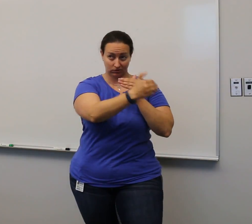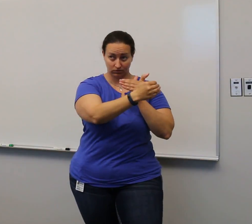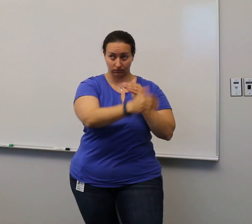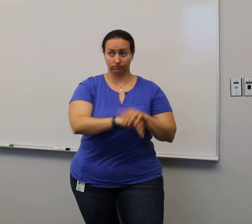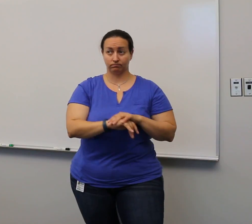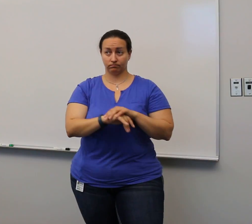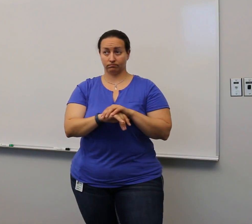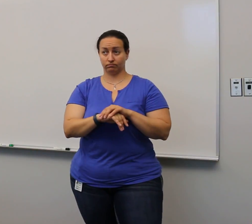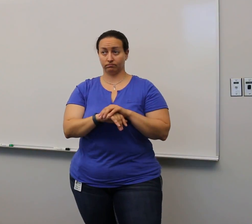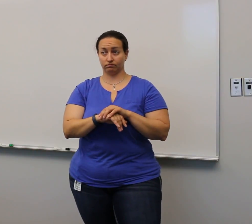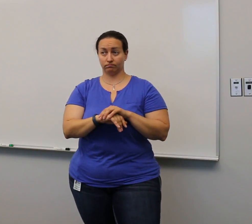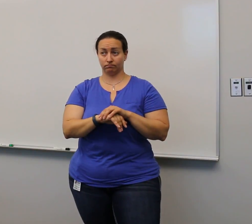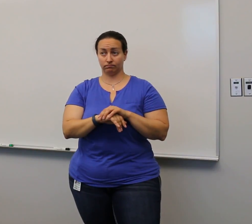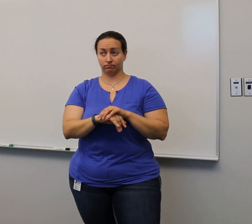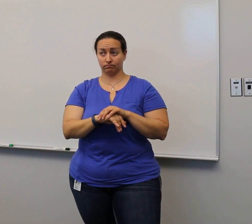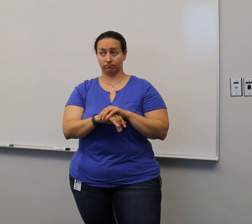is this fancy letter N.